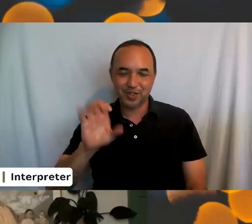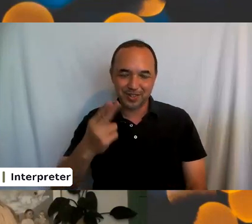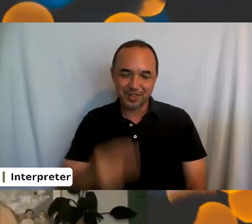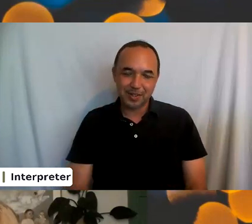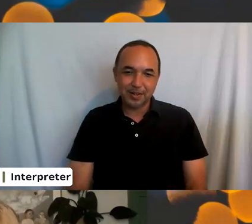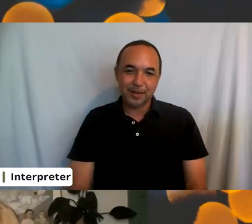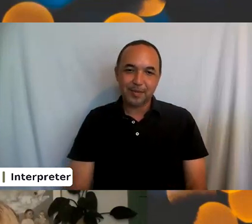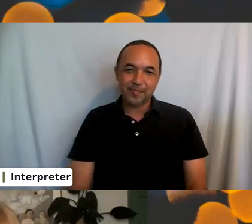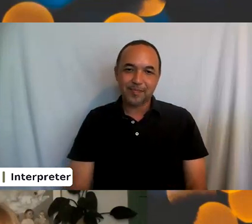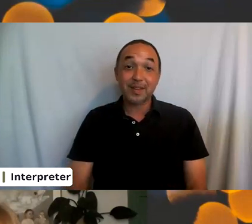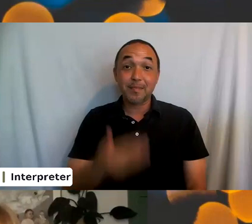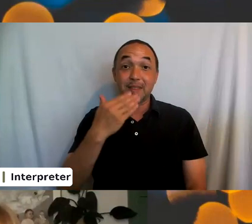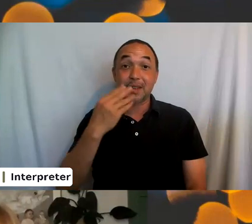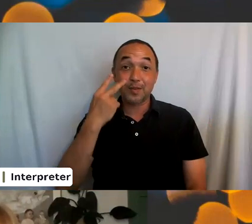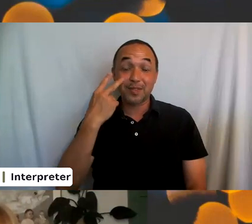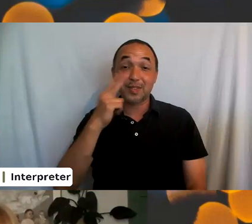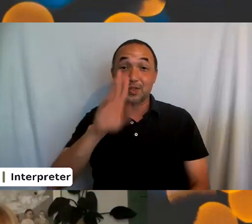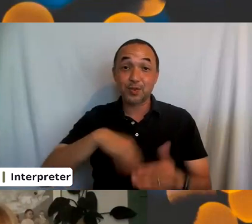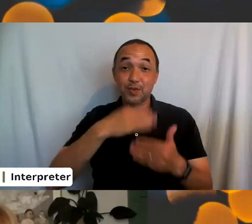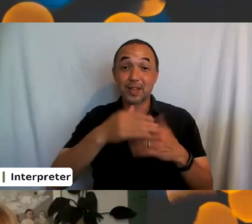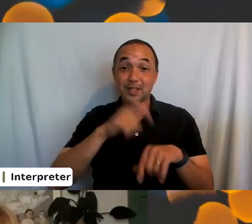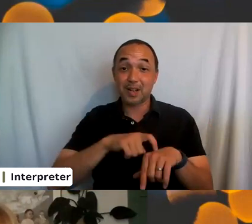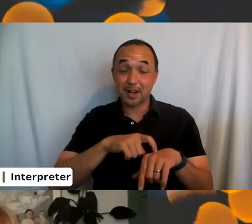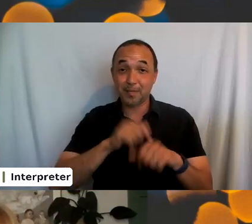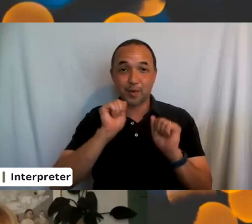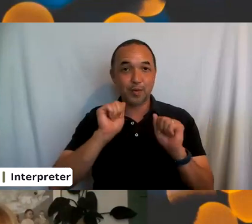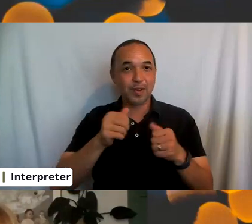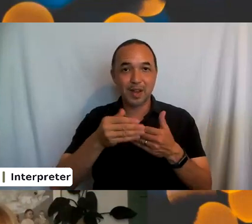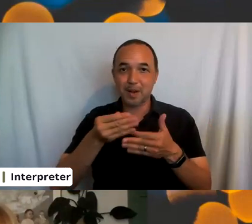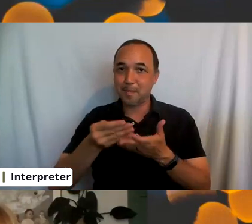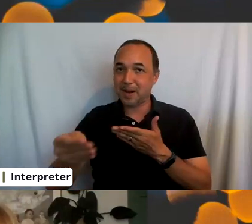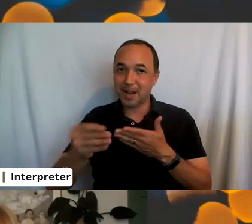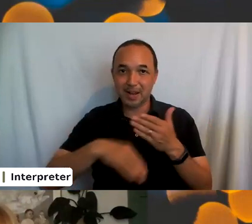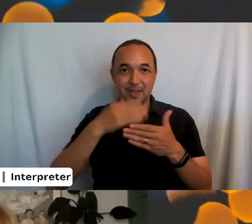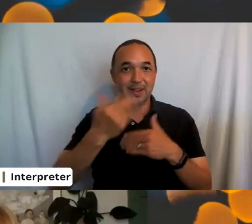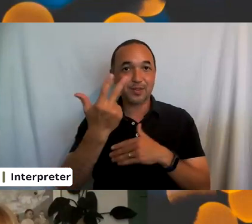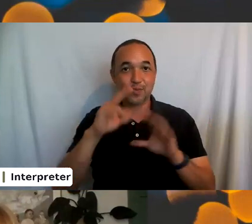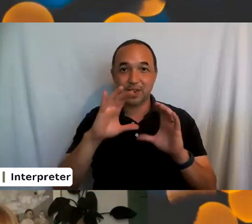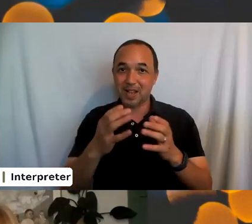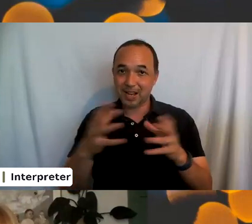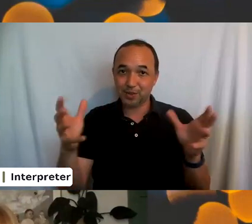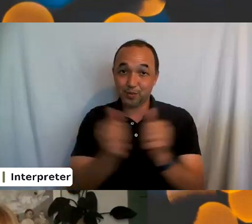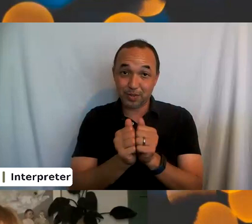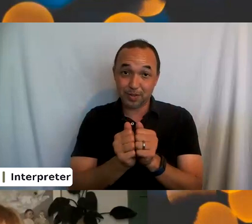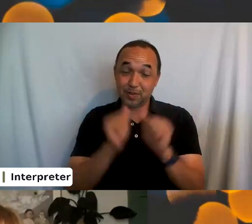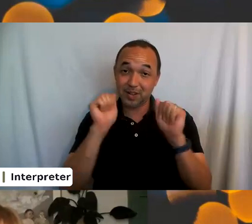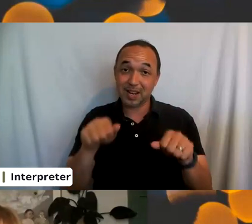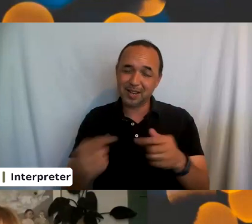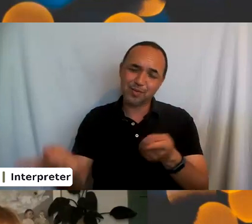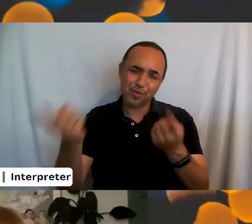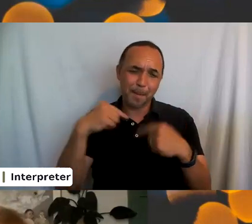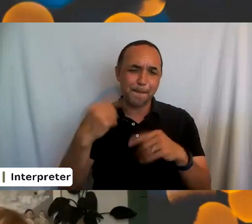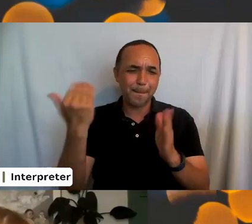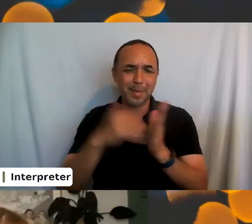you so much. We'll see you at the next class. We have a bundle of the next 3 classes too, if you didn't get the other ones. So come and have some more spooky fun with us.